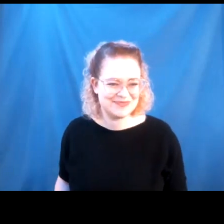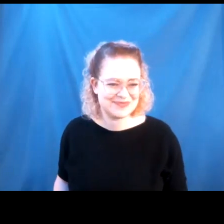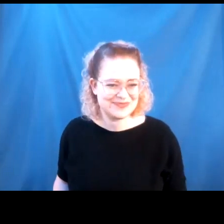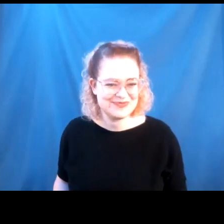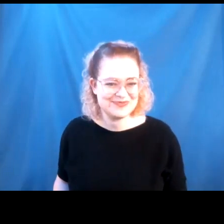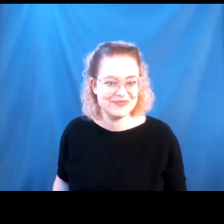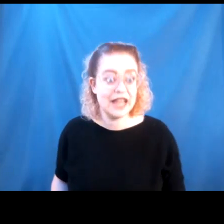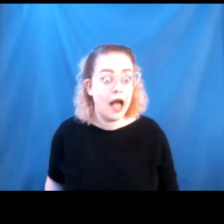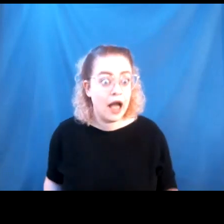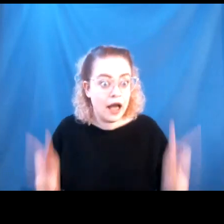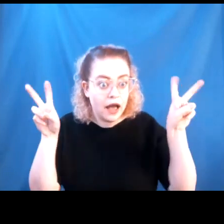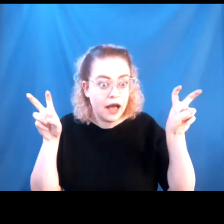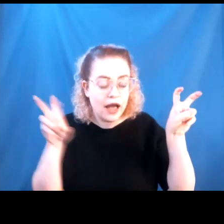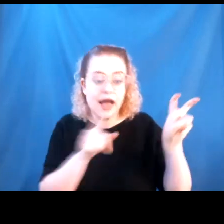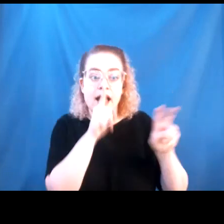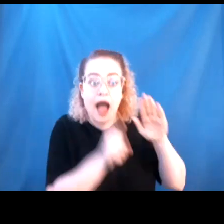Hide and shh.